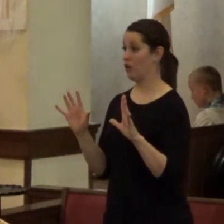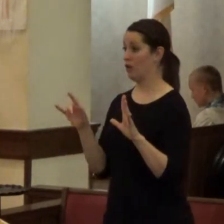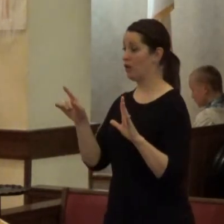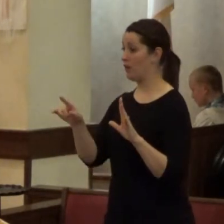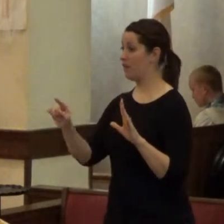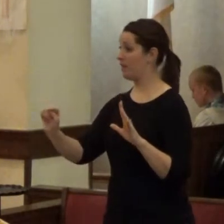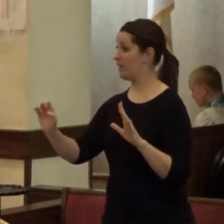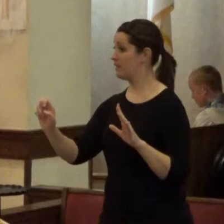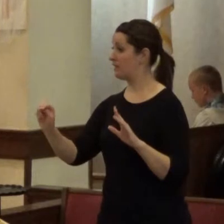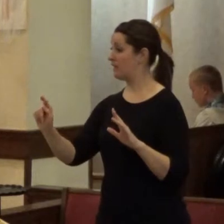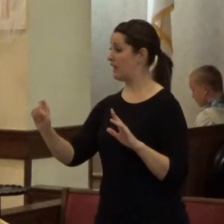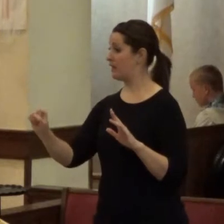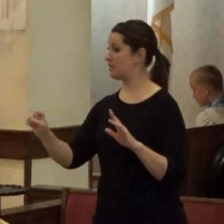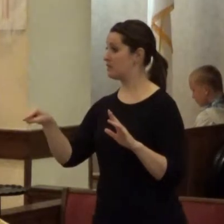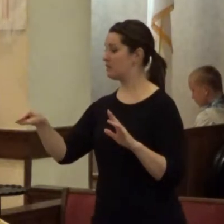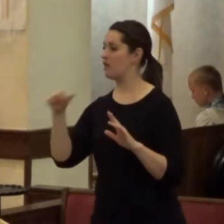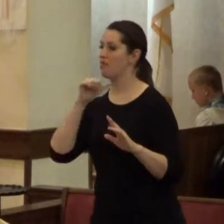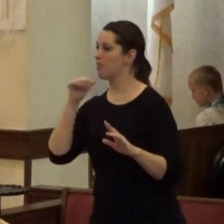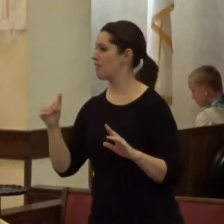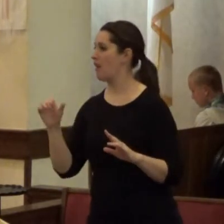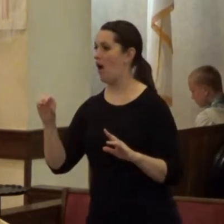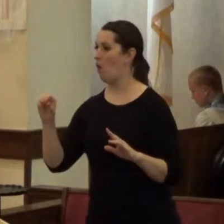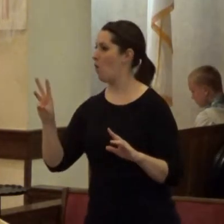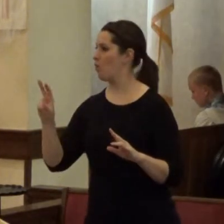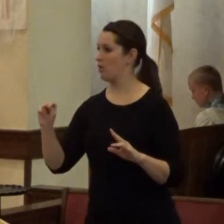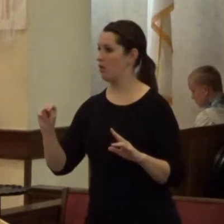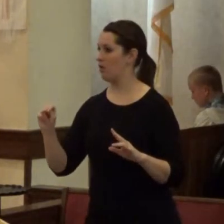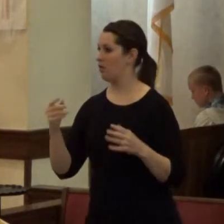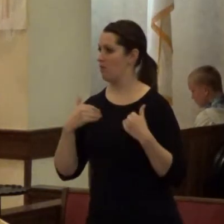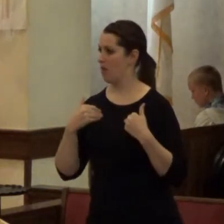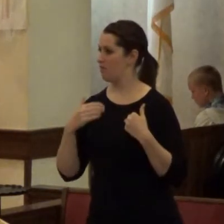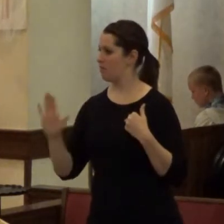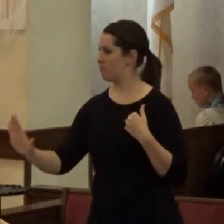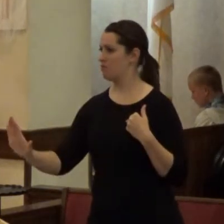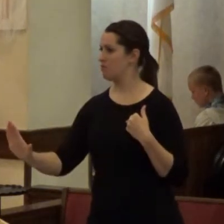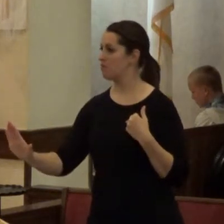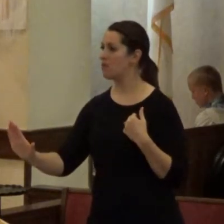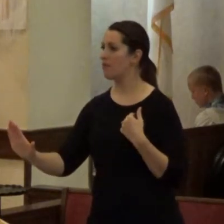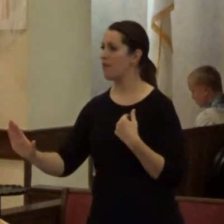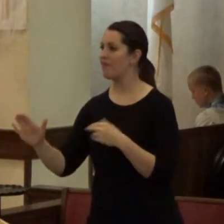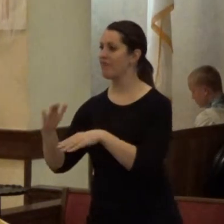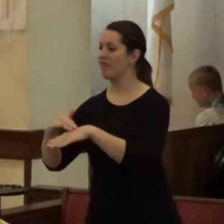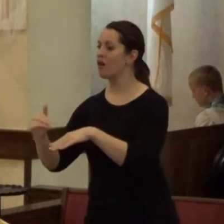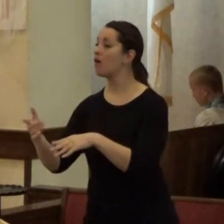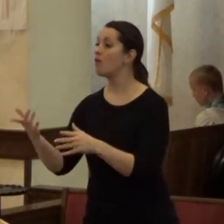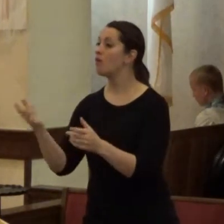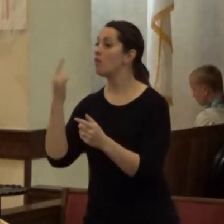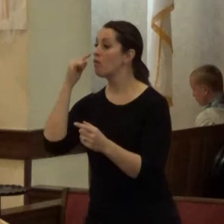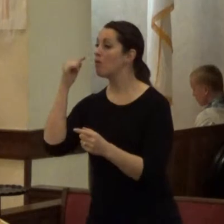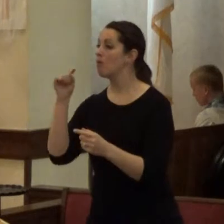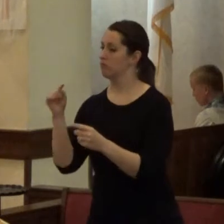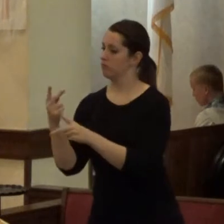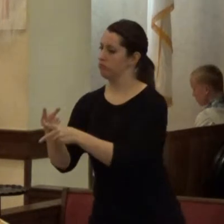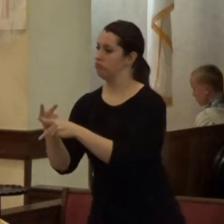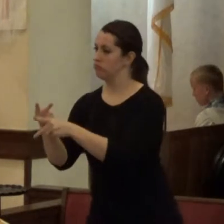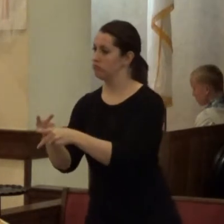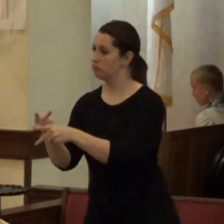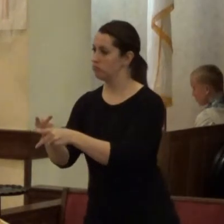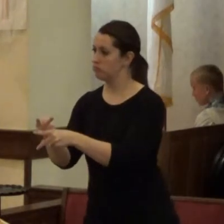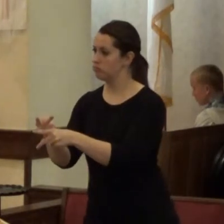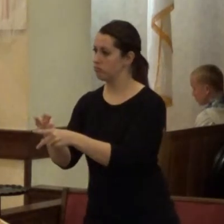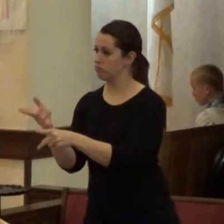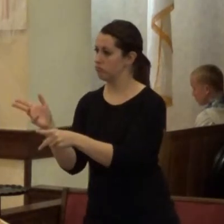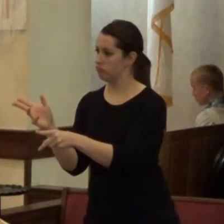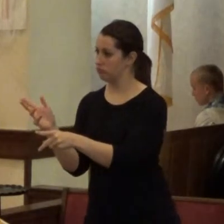that the tenants are not the owners. The tenants were called to be stewards of this